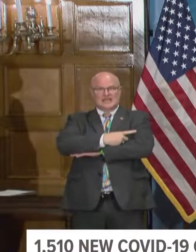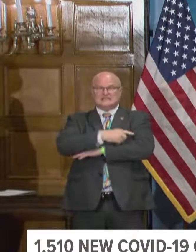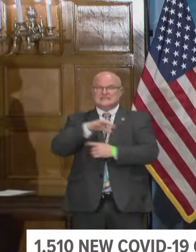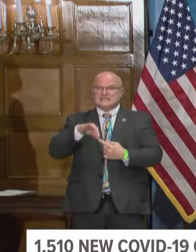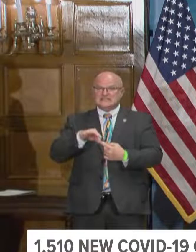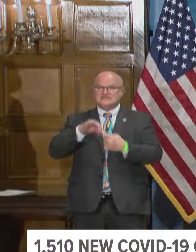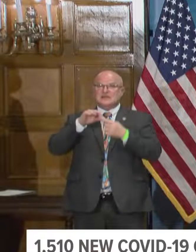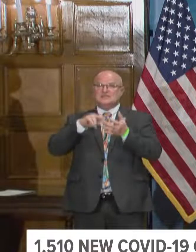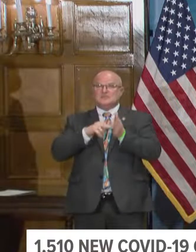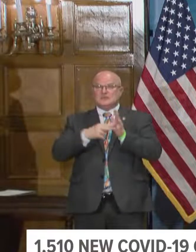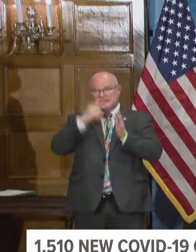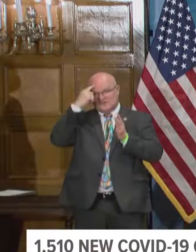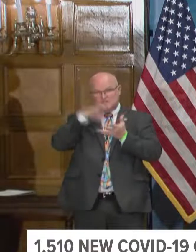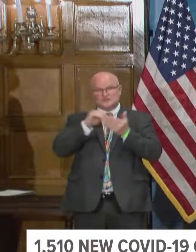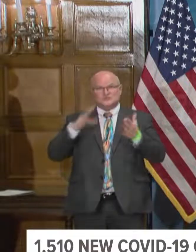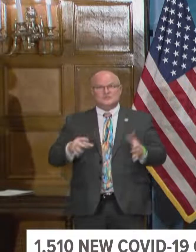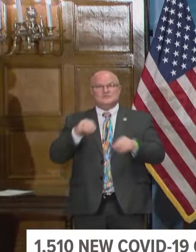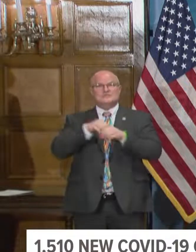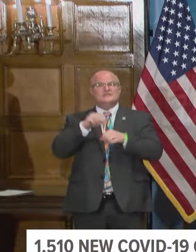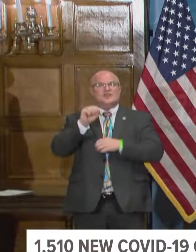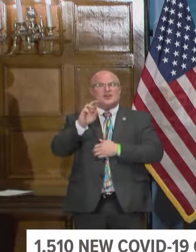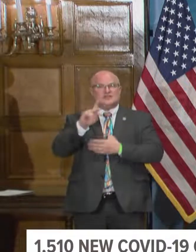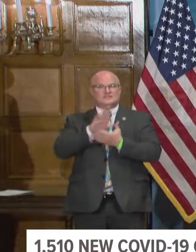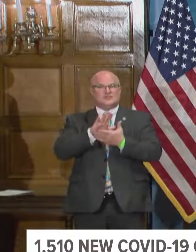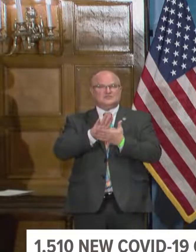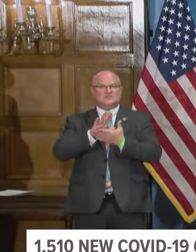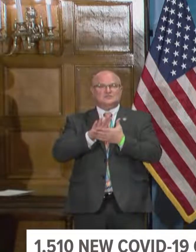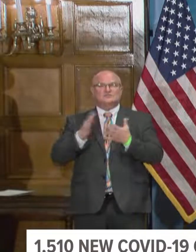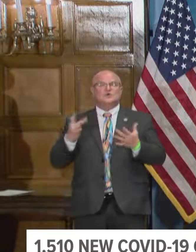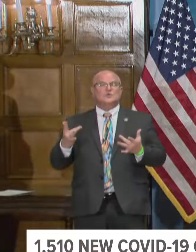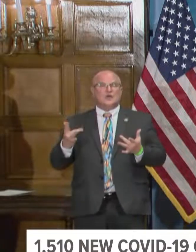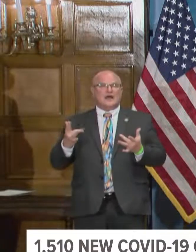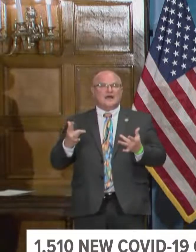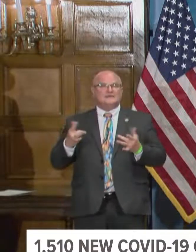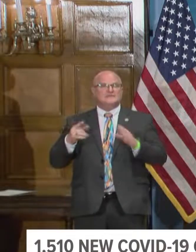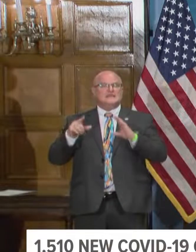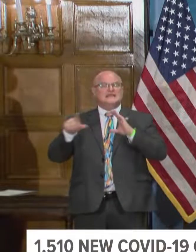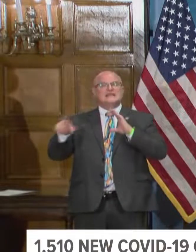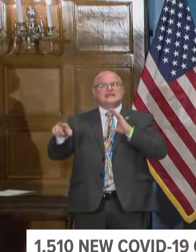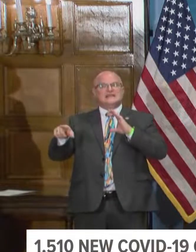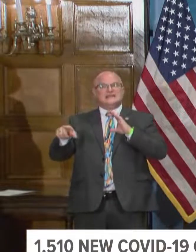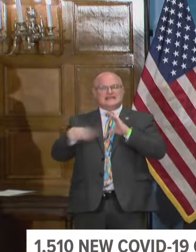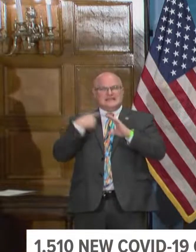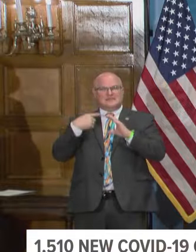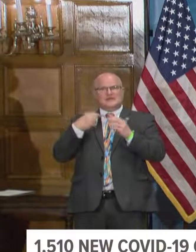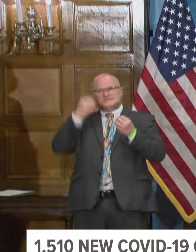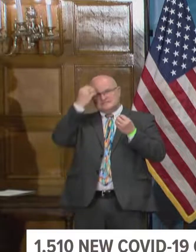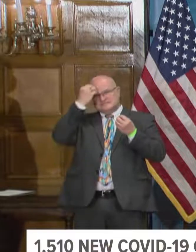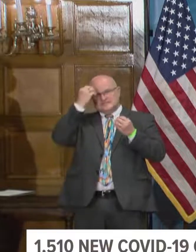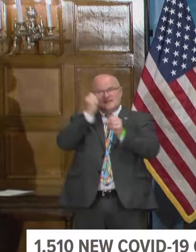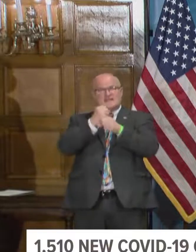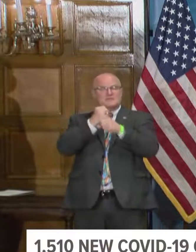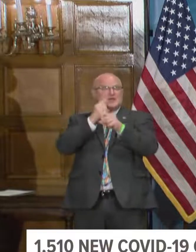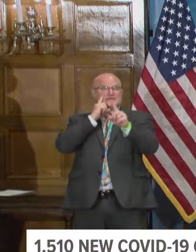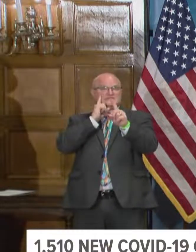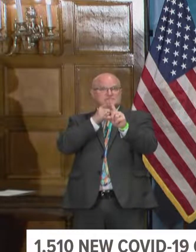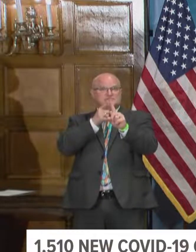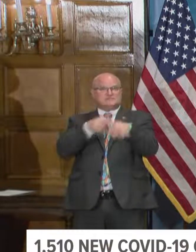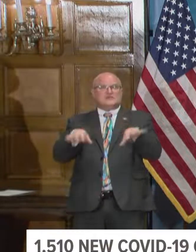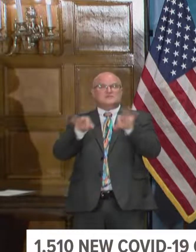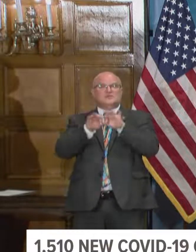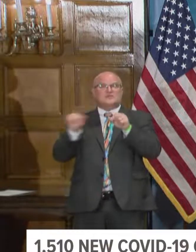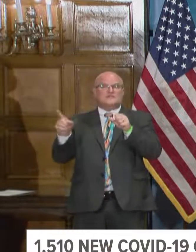for students in Arkansas schools, because it signals that they've met important learning goals during their first 100